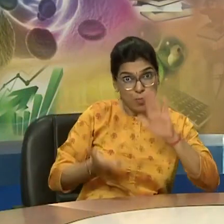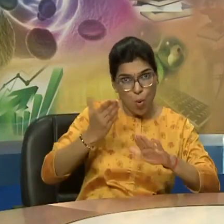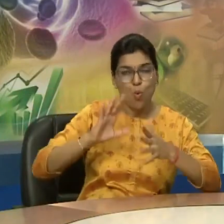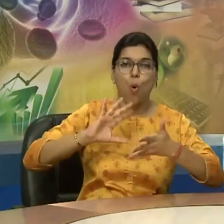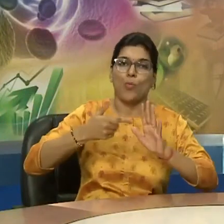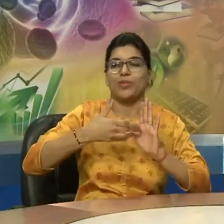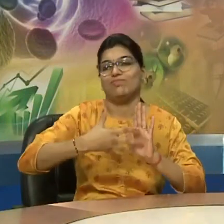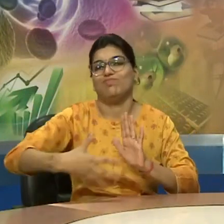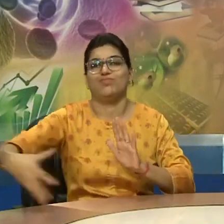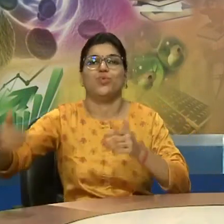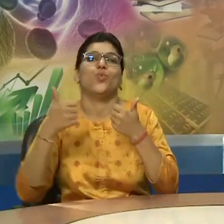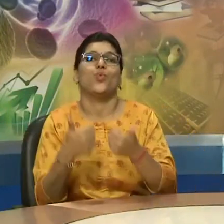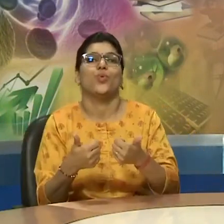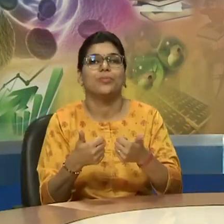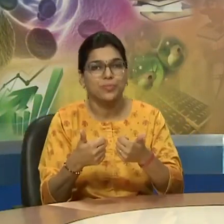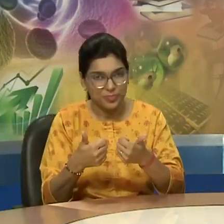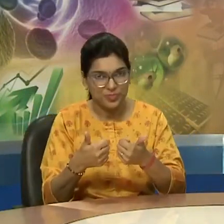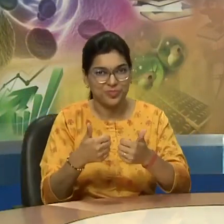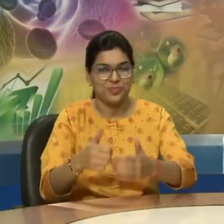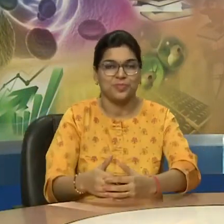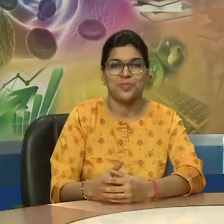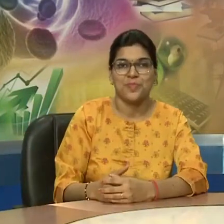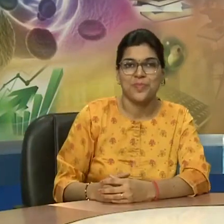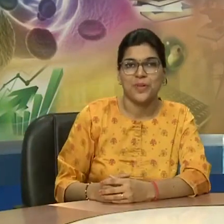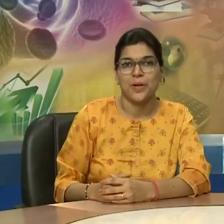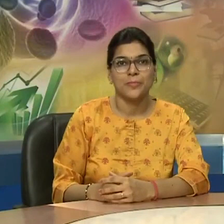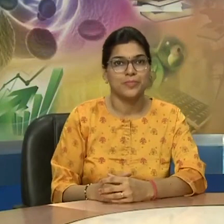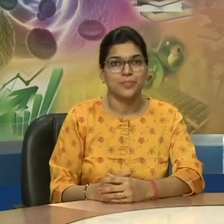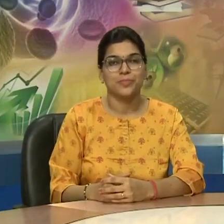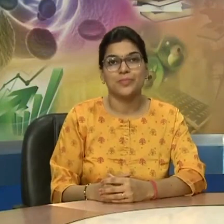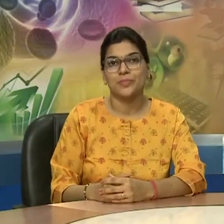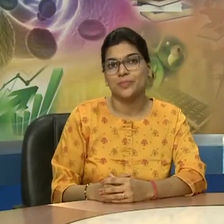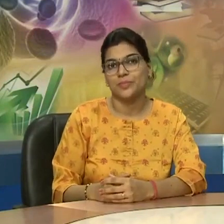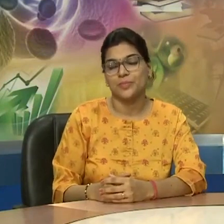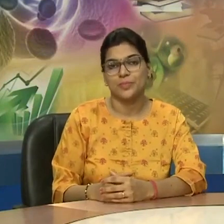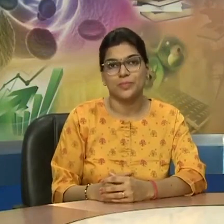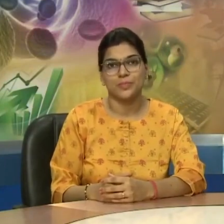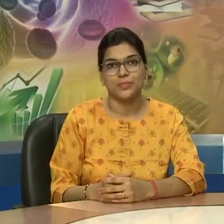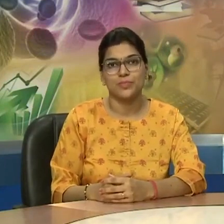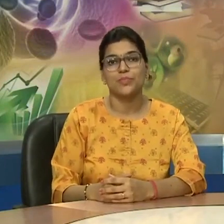If you will be personally careful, you will spread the same message.